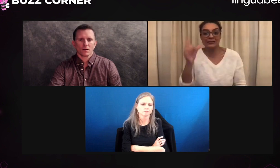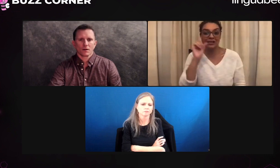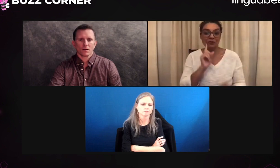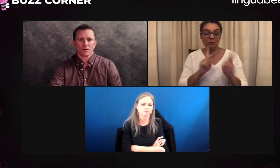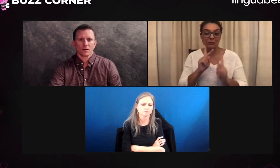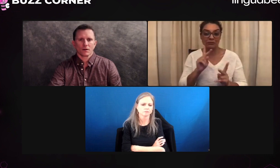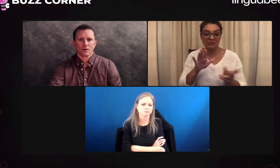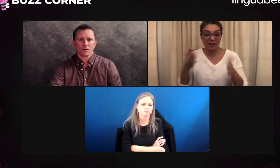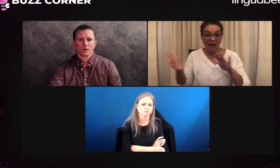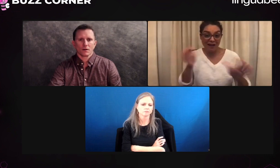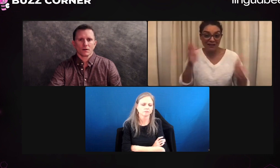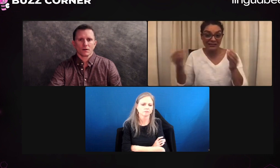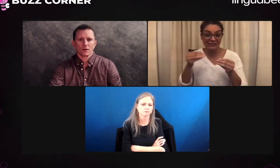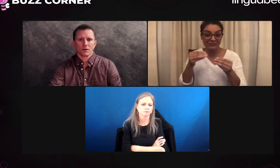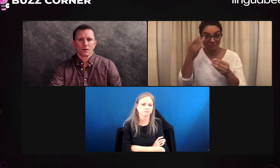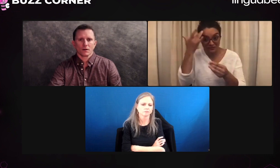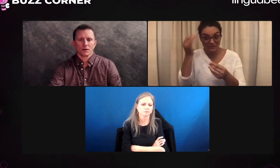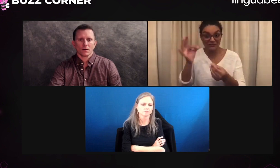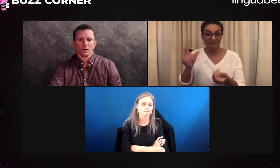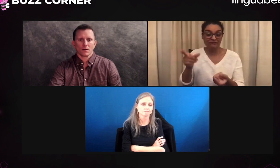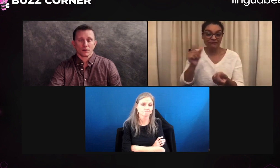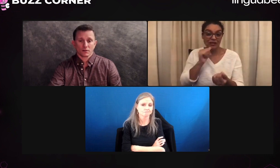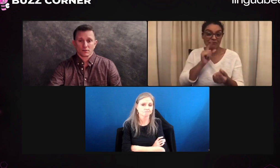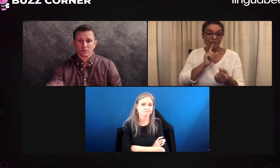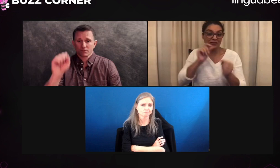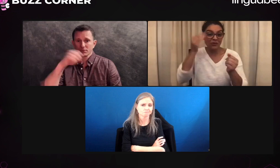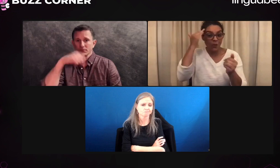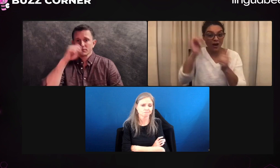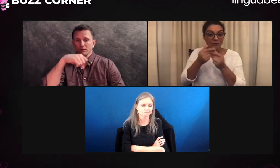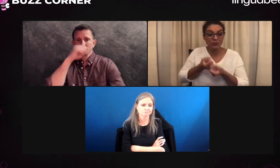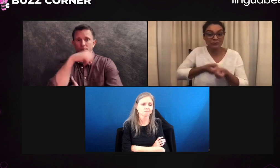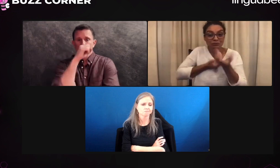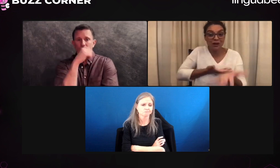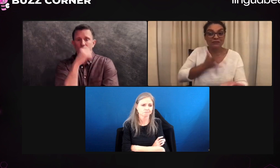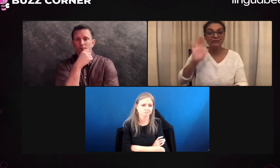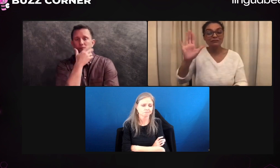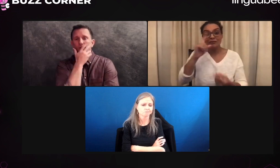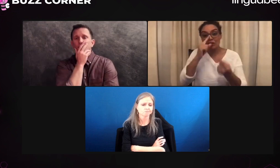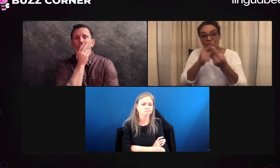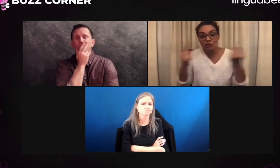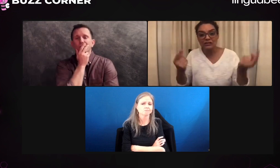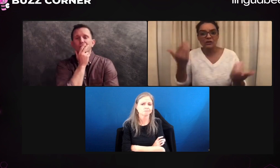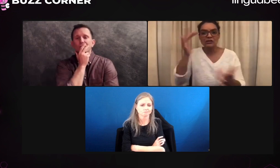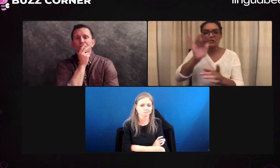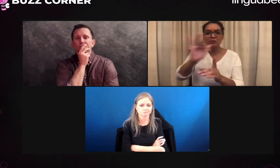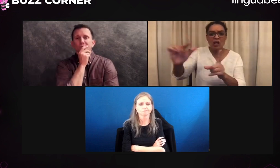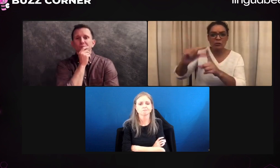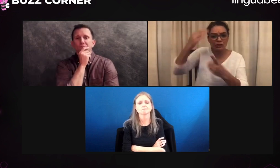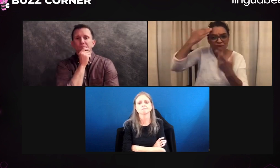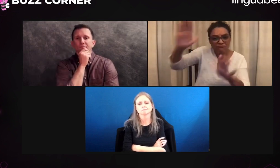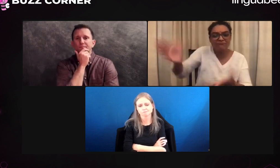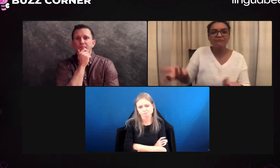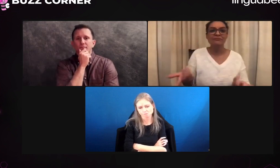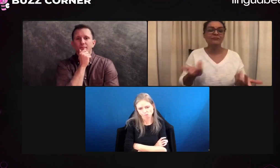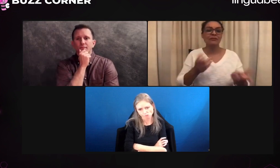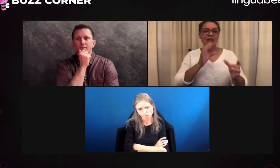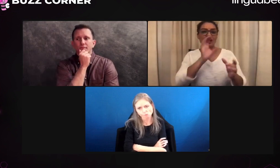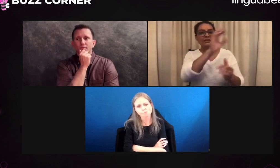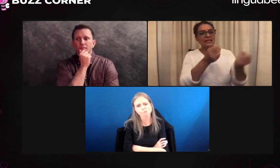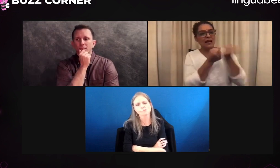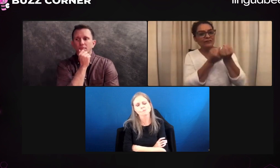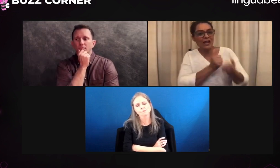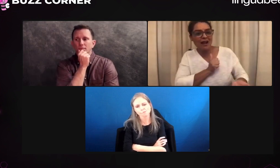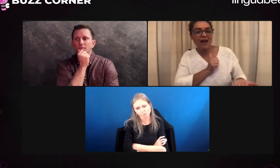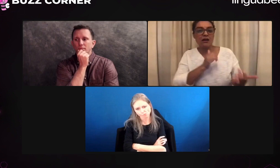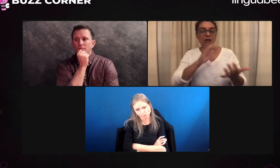that we empower ourselves. And deaf people can die from having miscommunications.